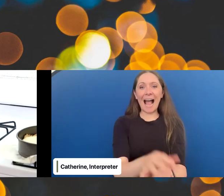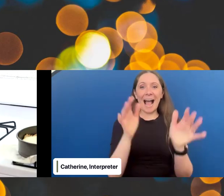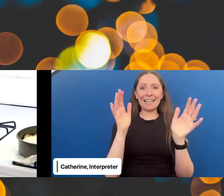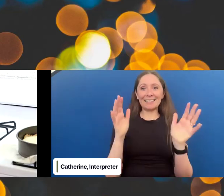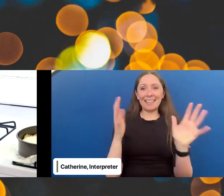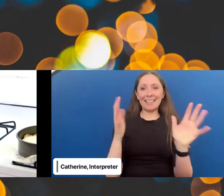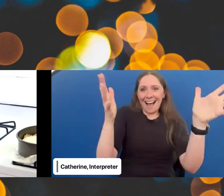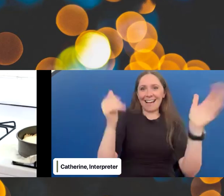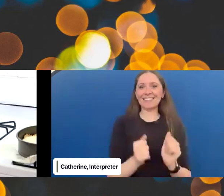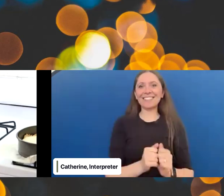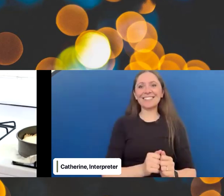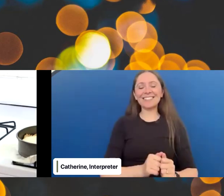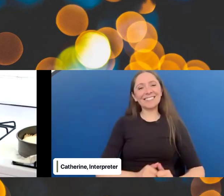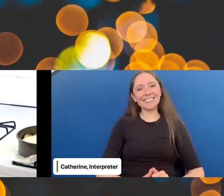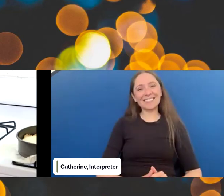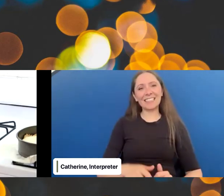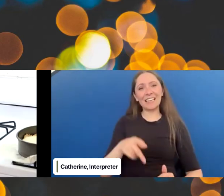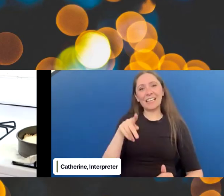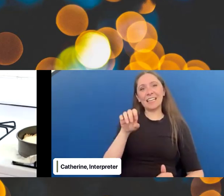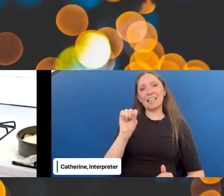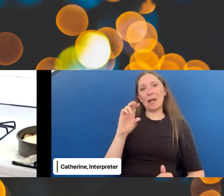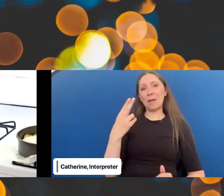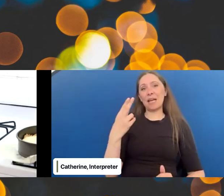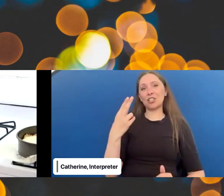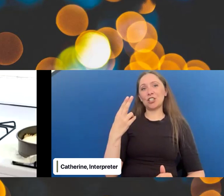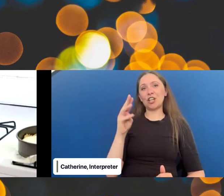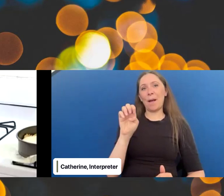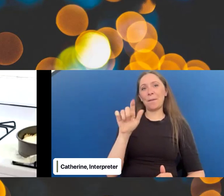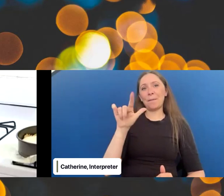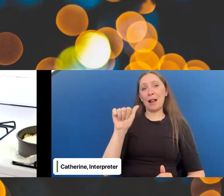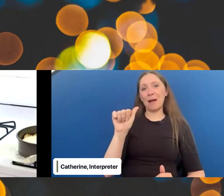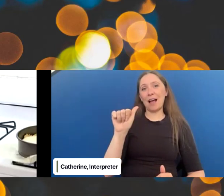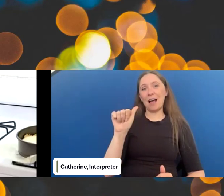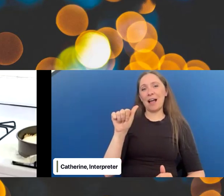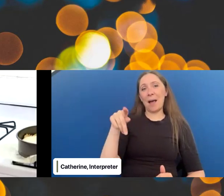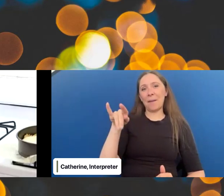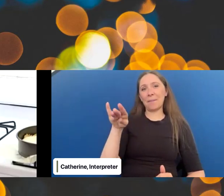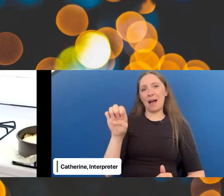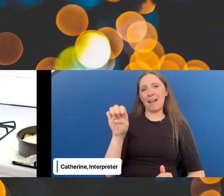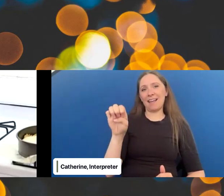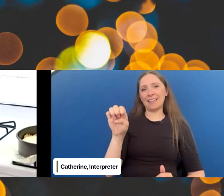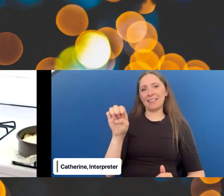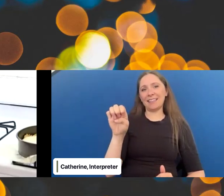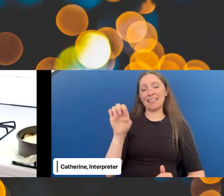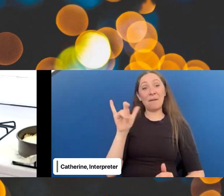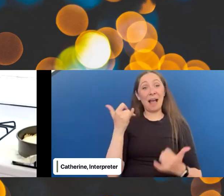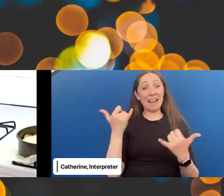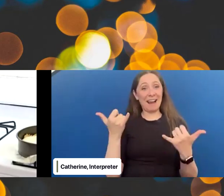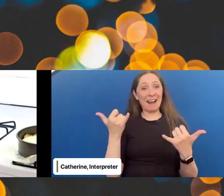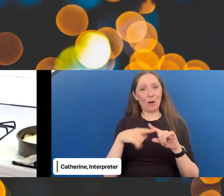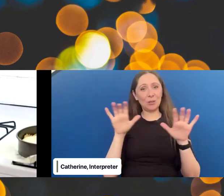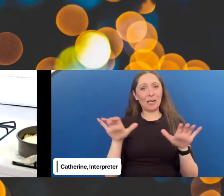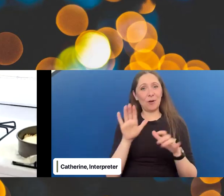Ta-da! Peche Melba Pie. Now, by now, when you're decorating,